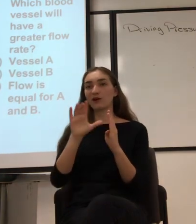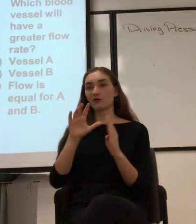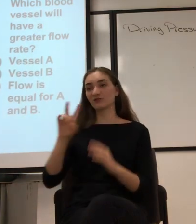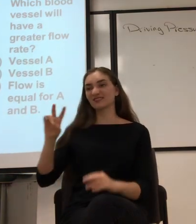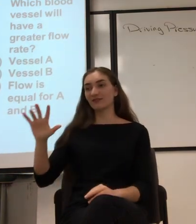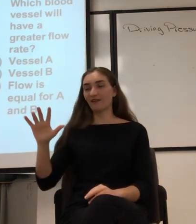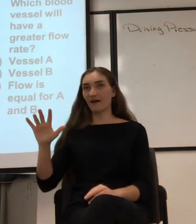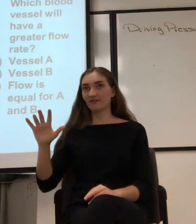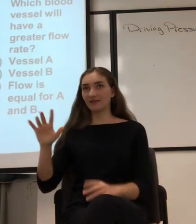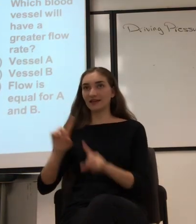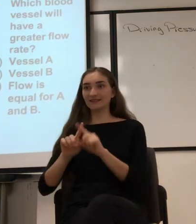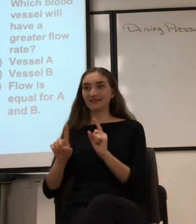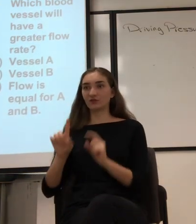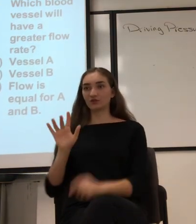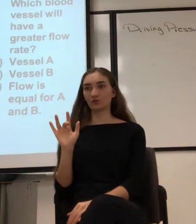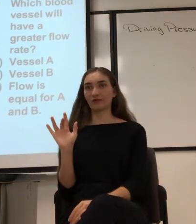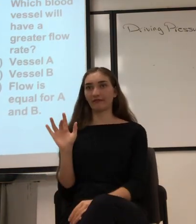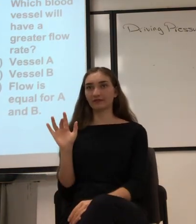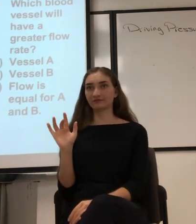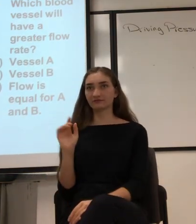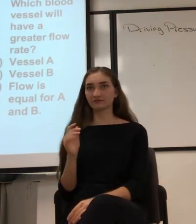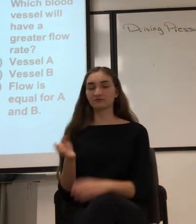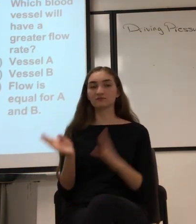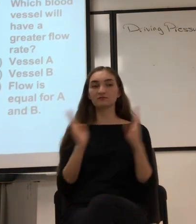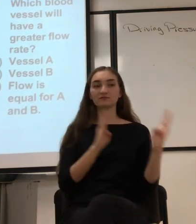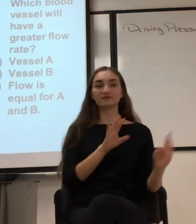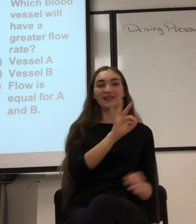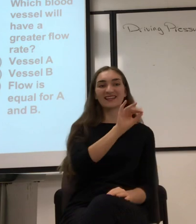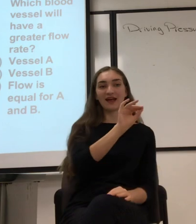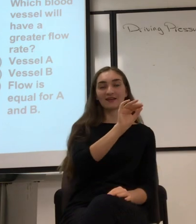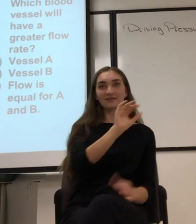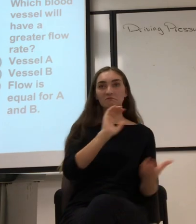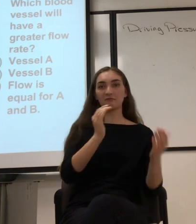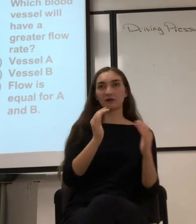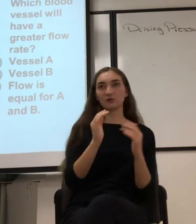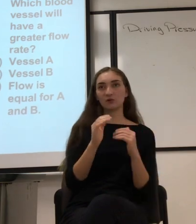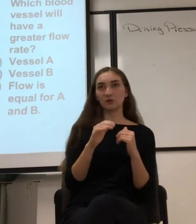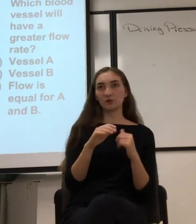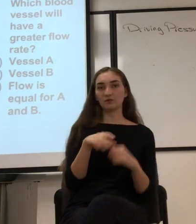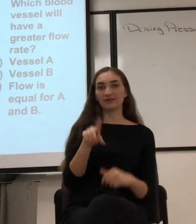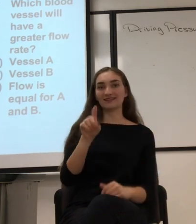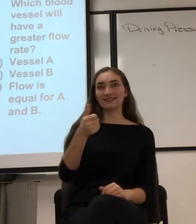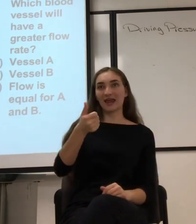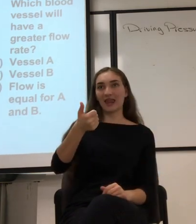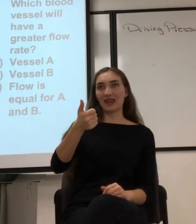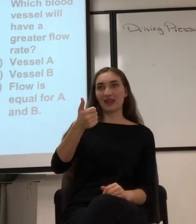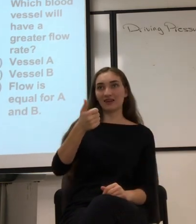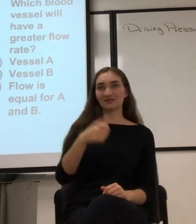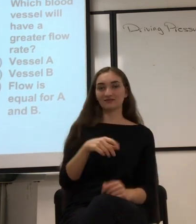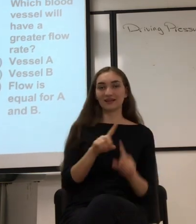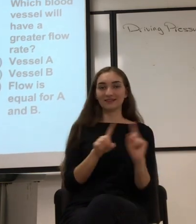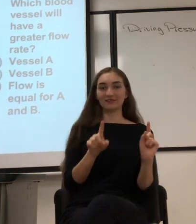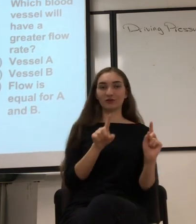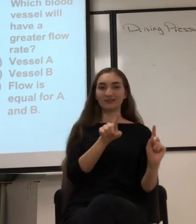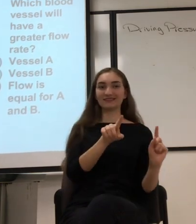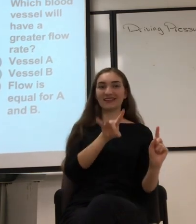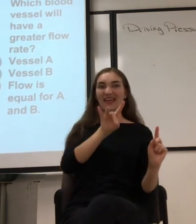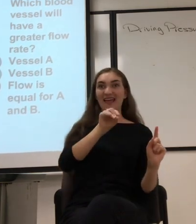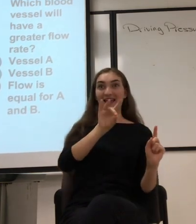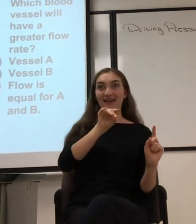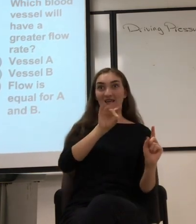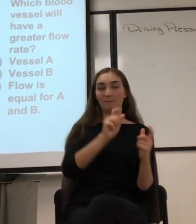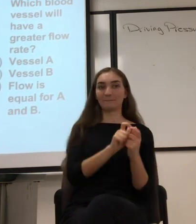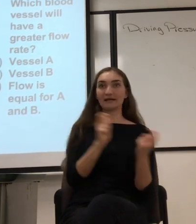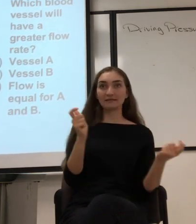25, okay, so 25. What's the gradient from between 90 and 80? I'm saying 90 and 10, 80.